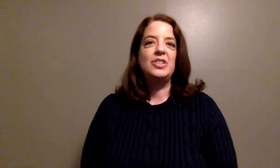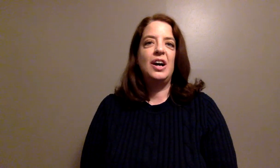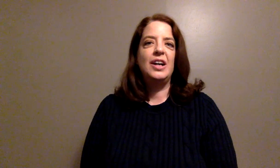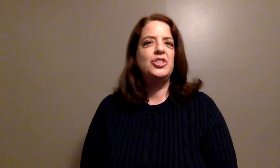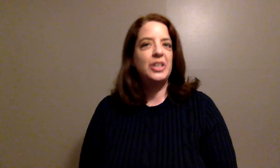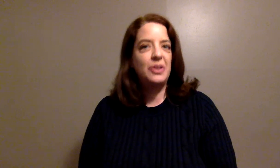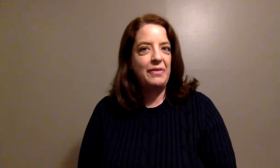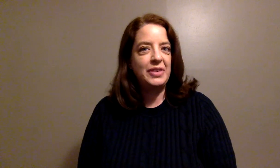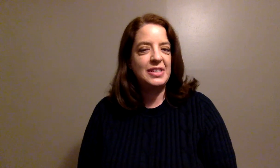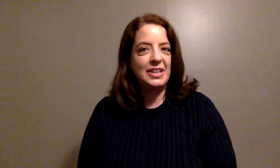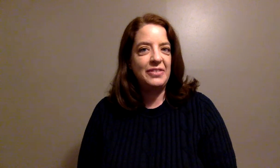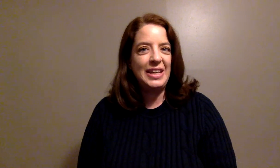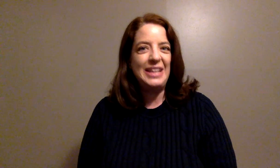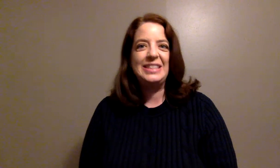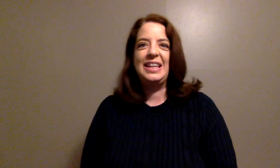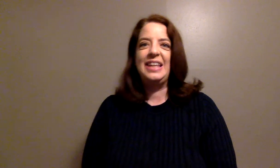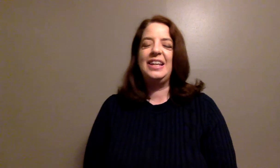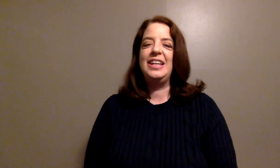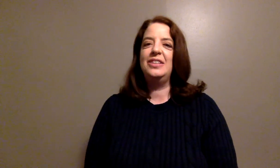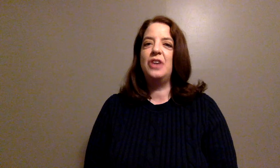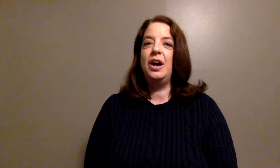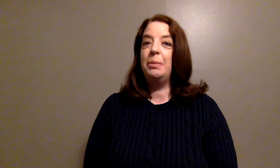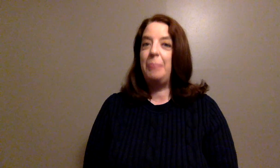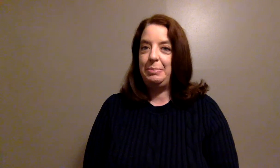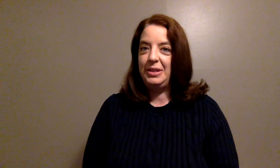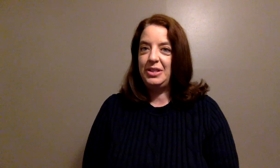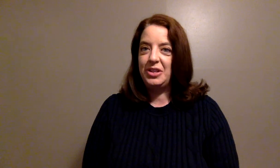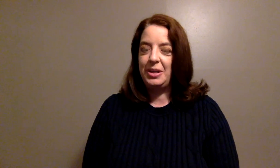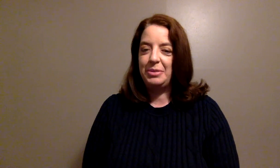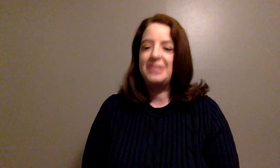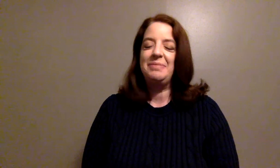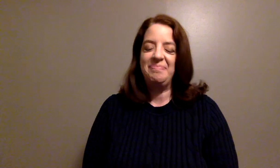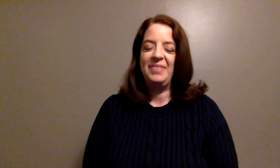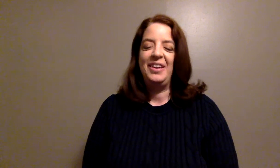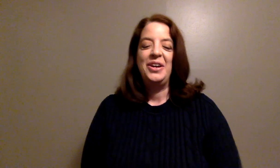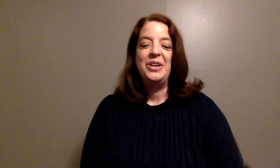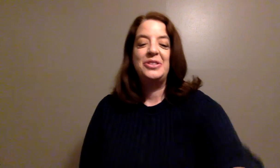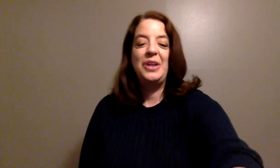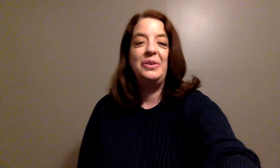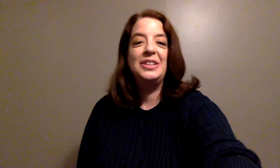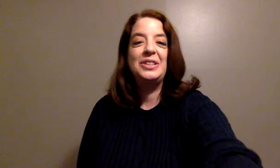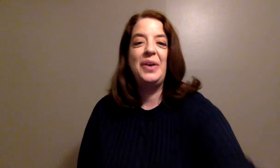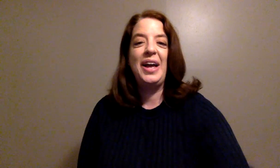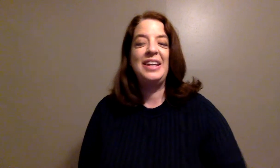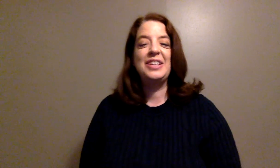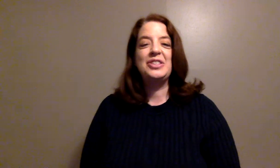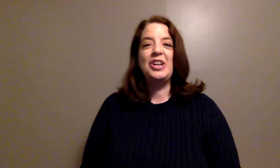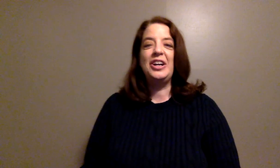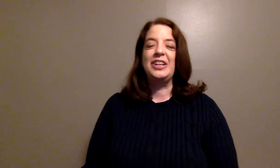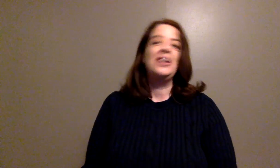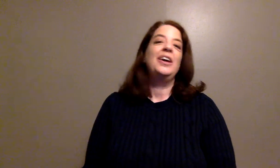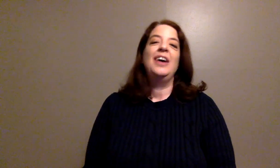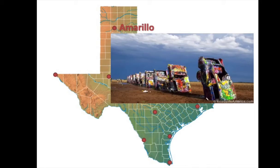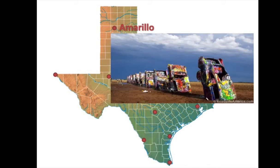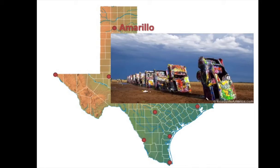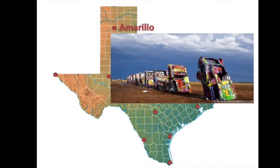on geographic significance than it is on population numbers. So let's go ahead and get started.